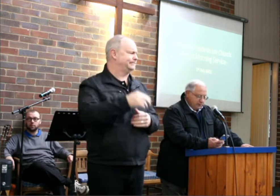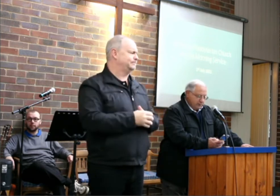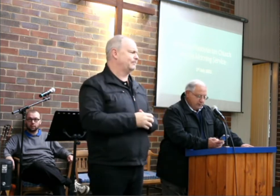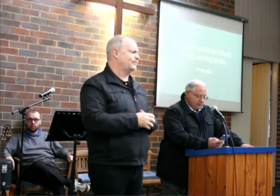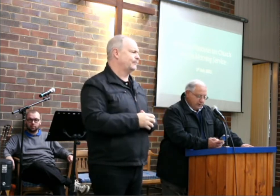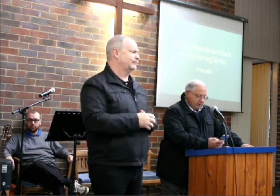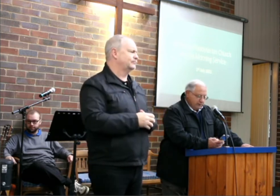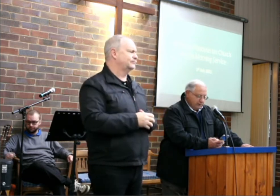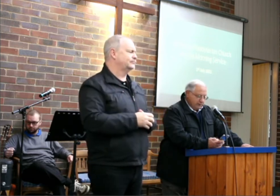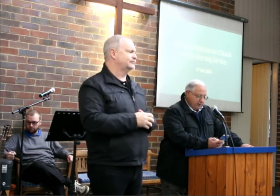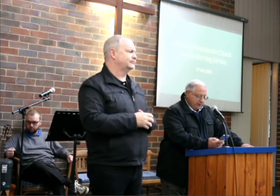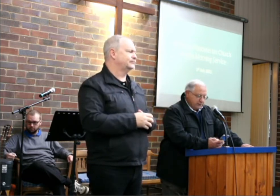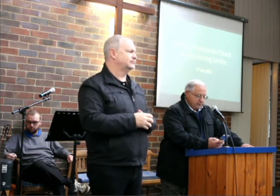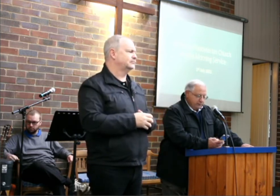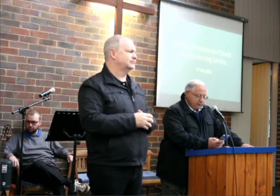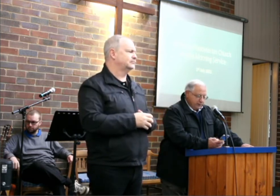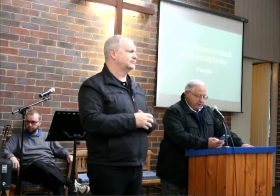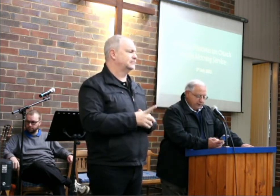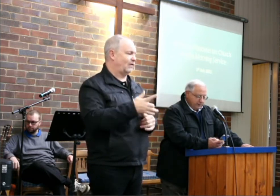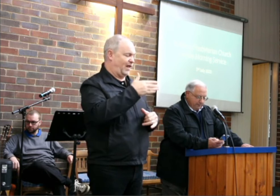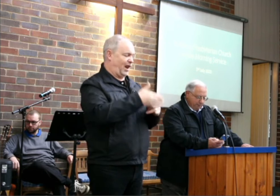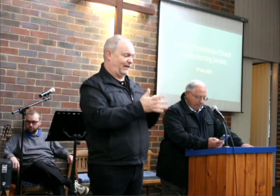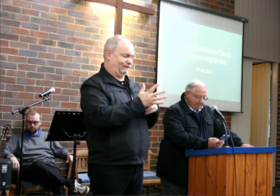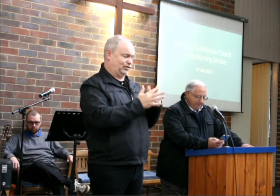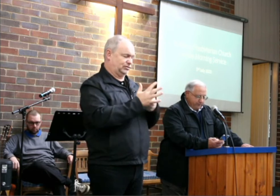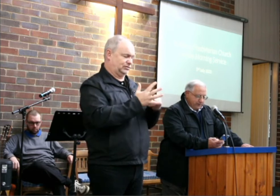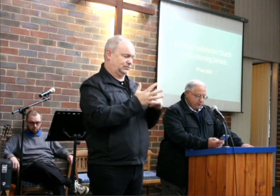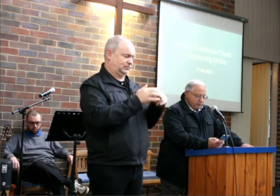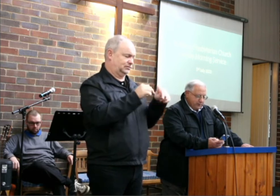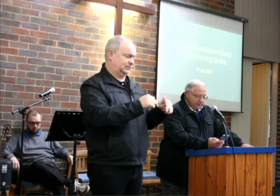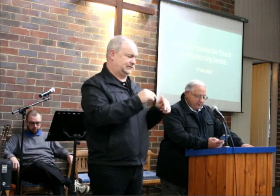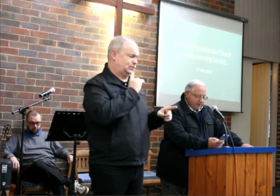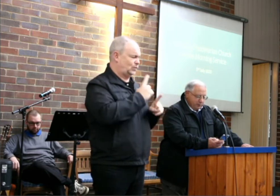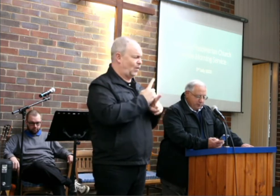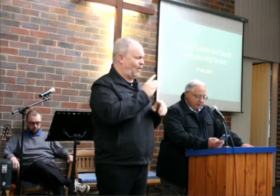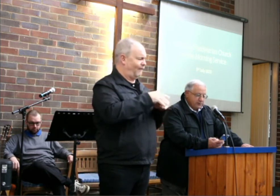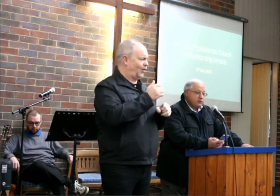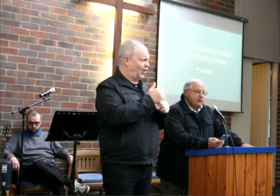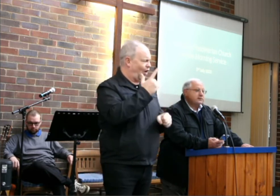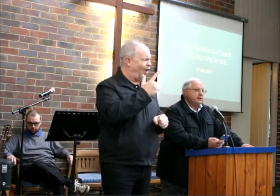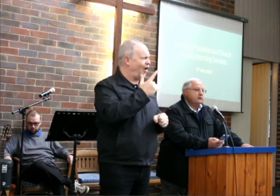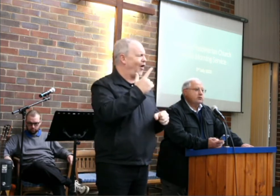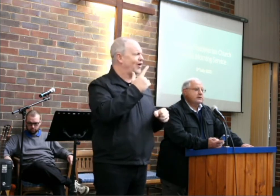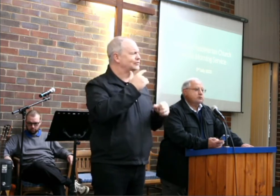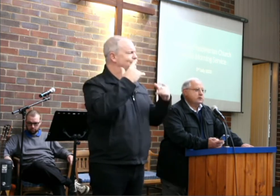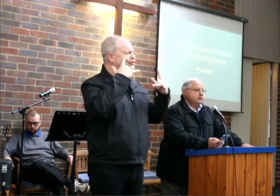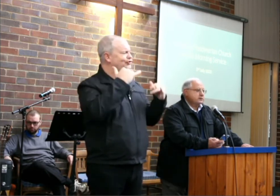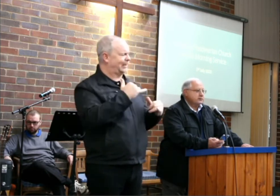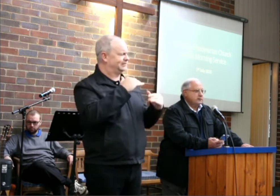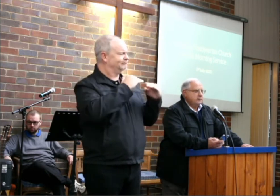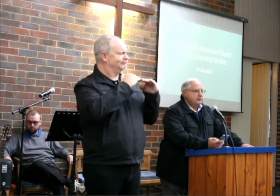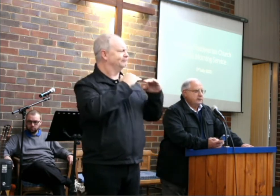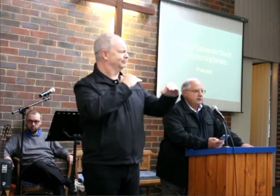So the last verse I read is talking about how God is just and all his